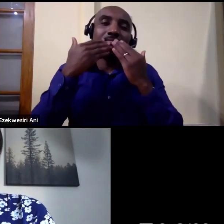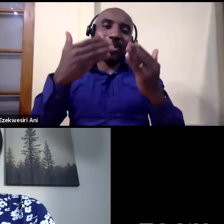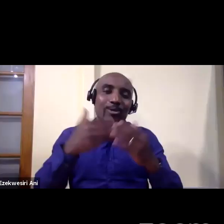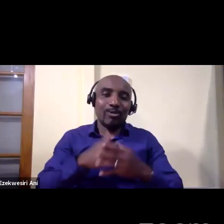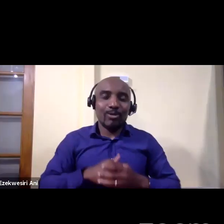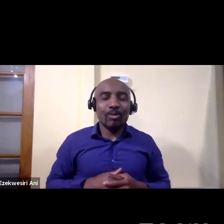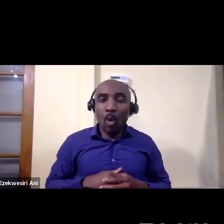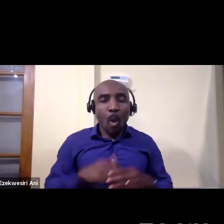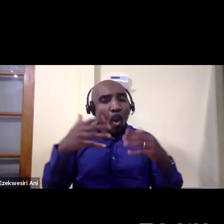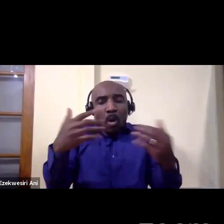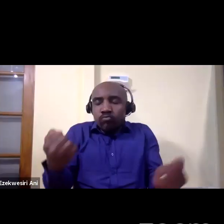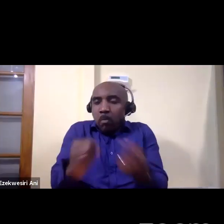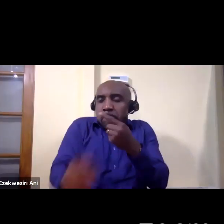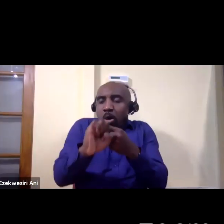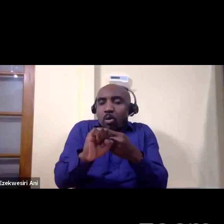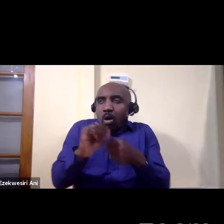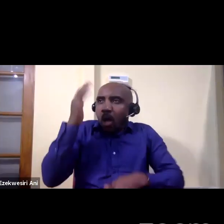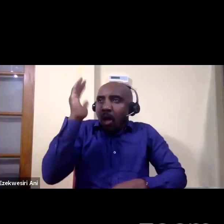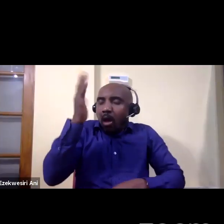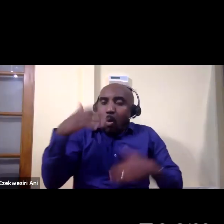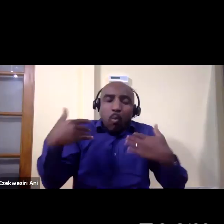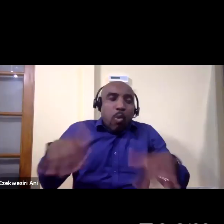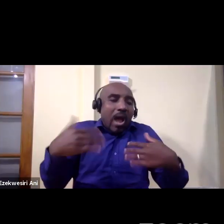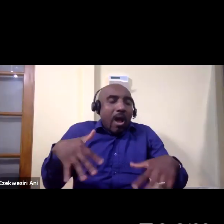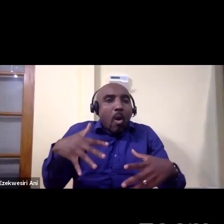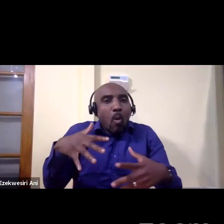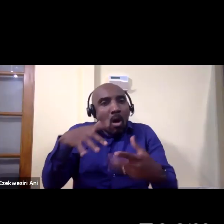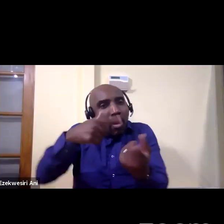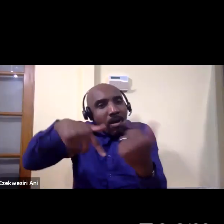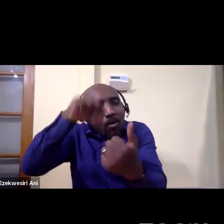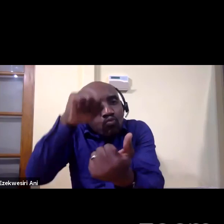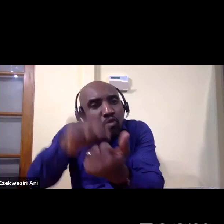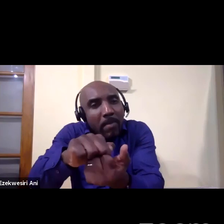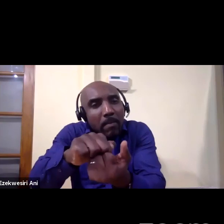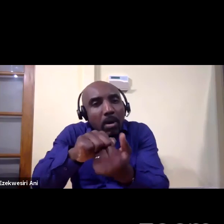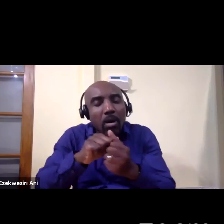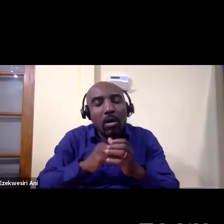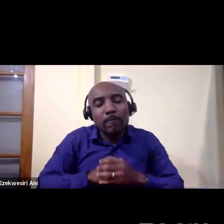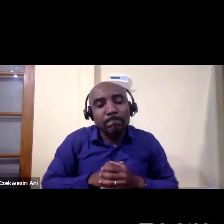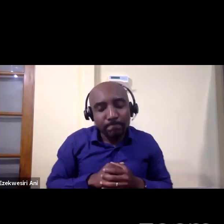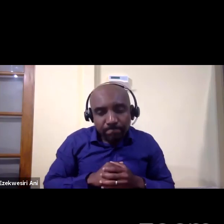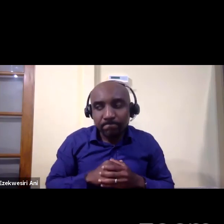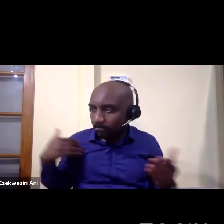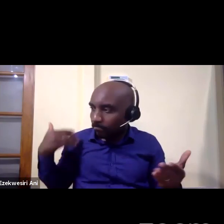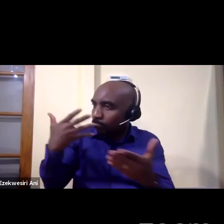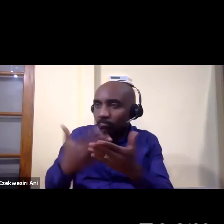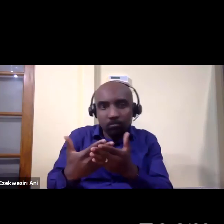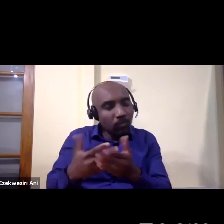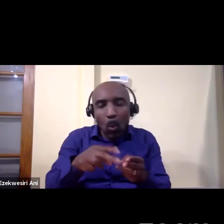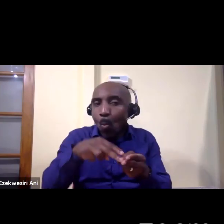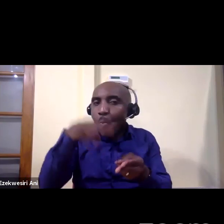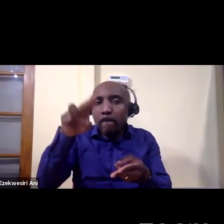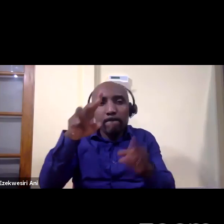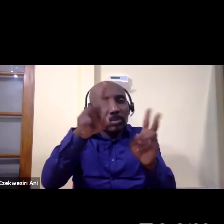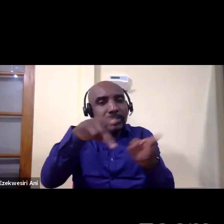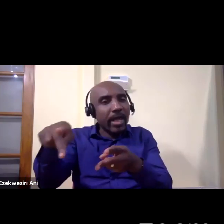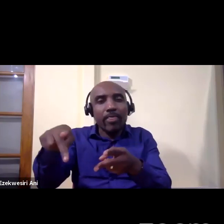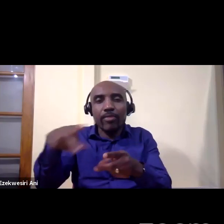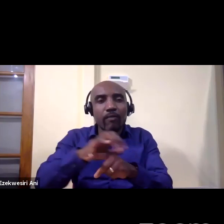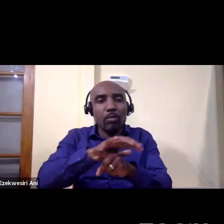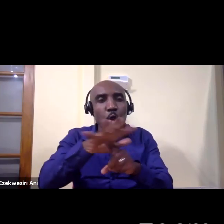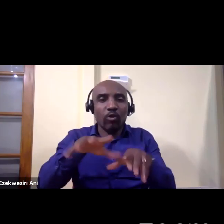messages there from Diane Abbott. So we have to remember the massive loss of life that the COVID-19